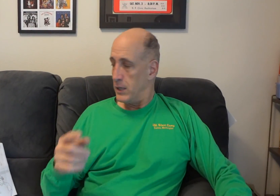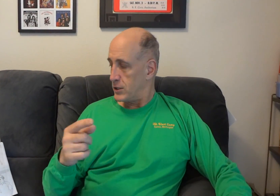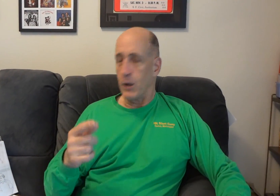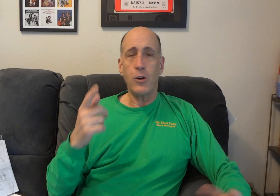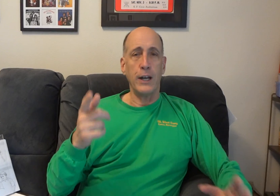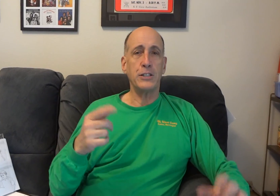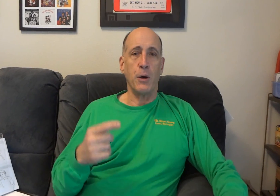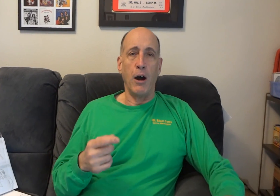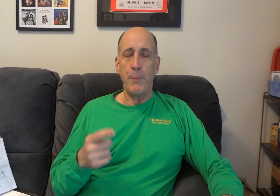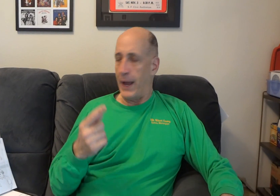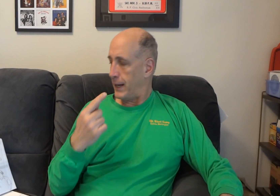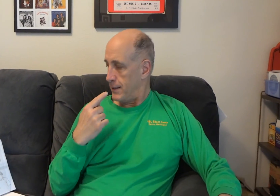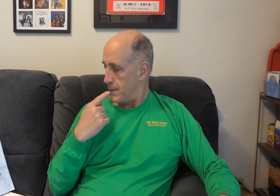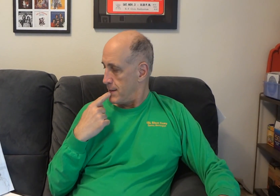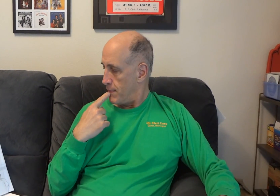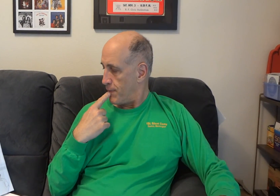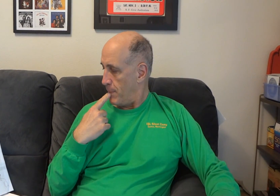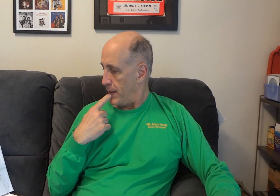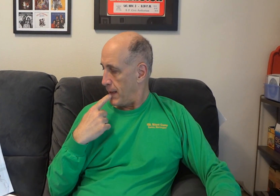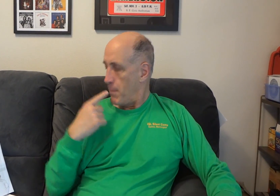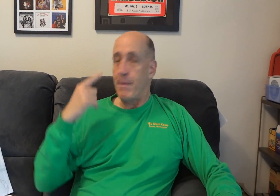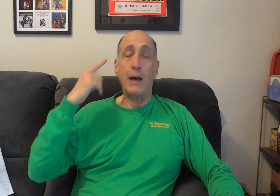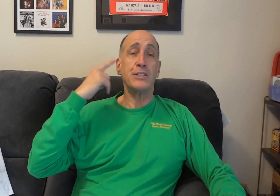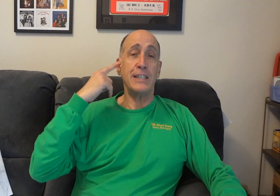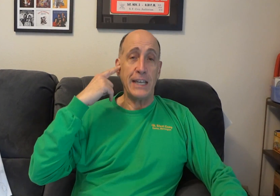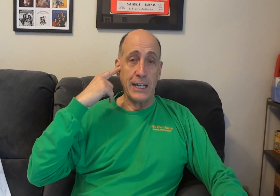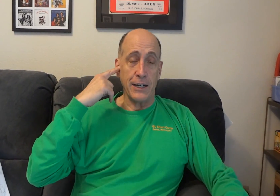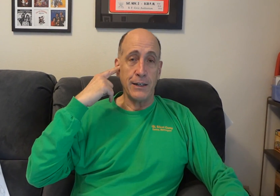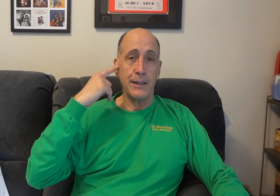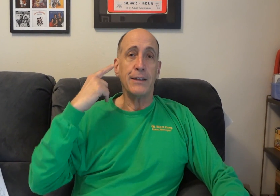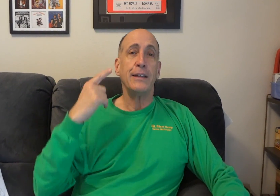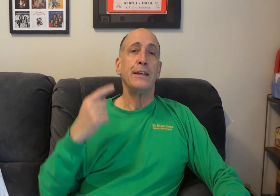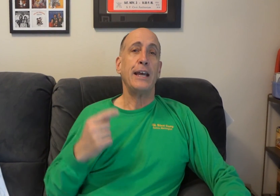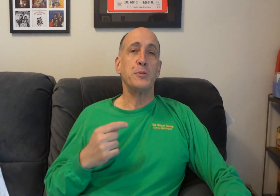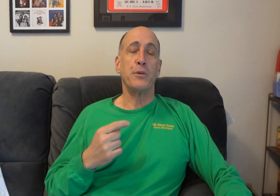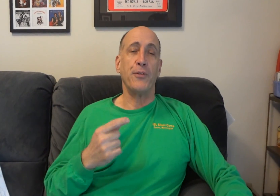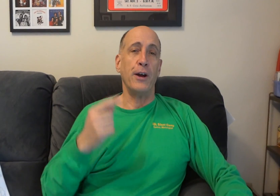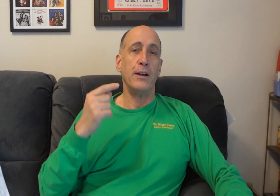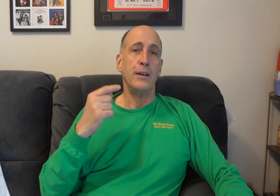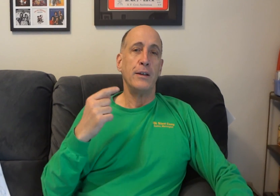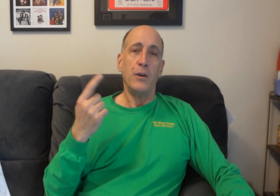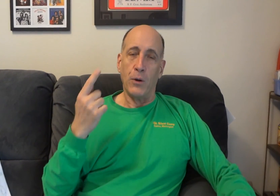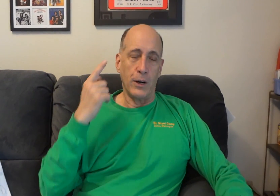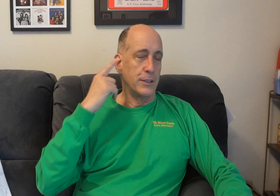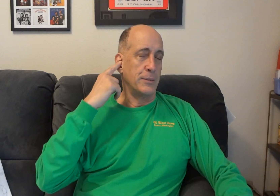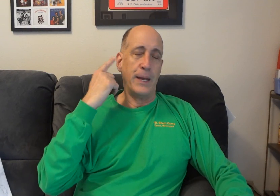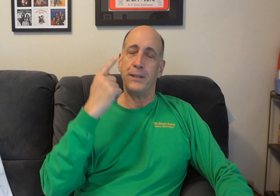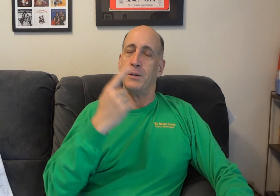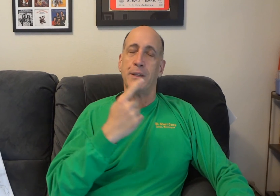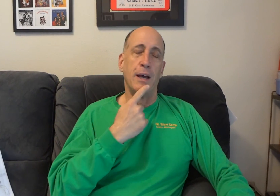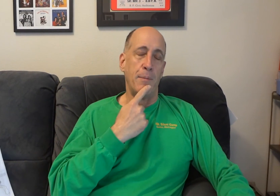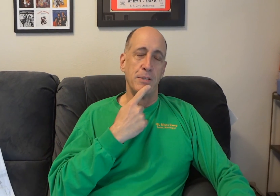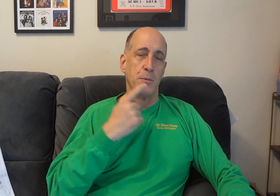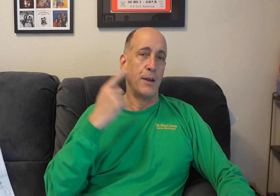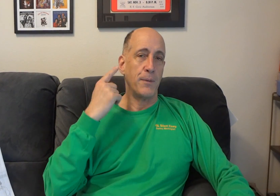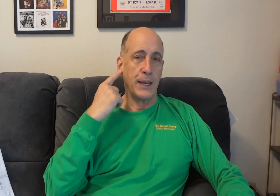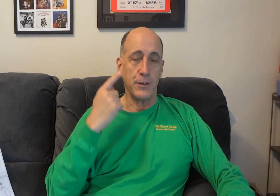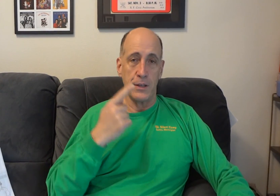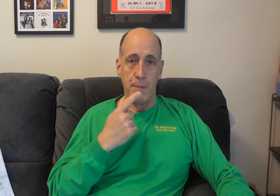So according to our packet, from the mouth to the ear is preferred, or you may do it the opposite way, from the ear to the mouth